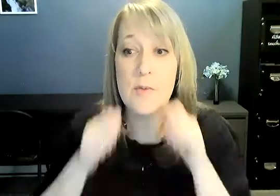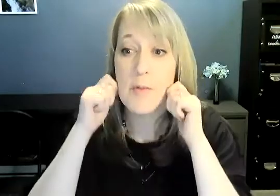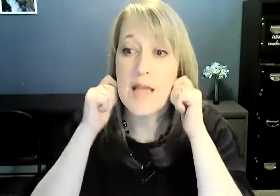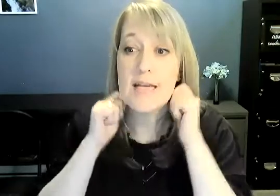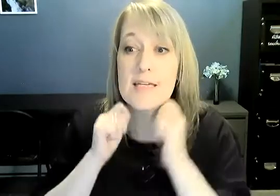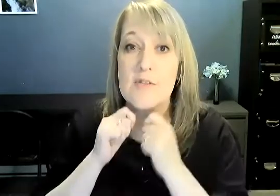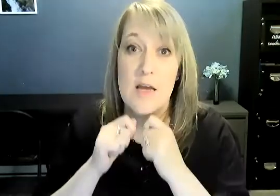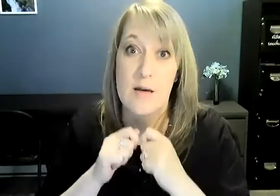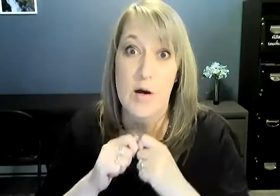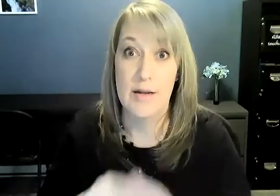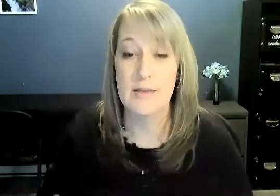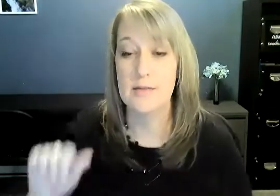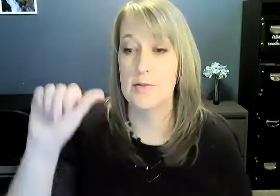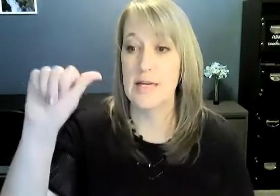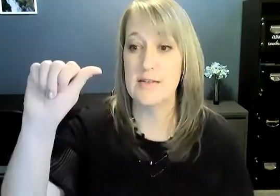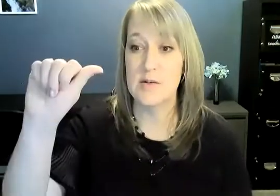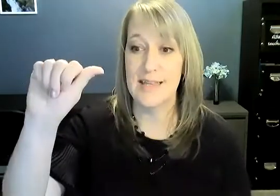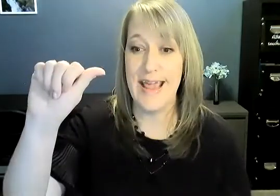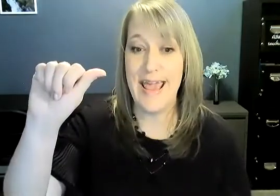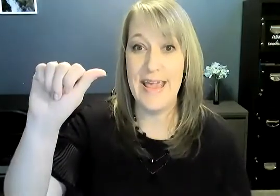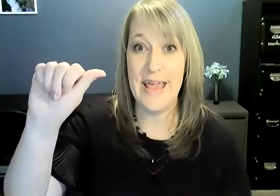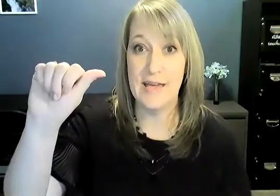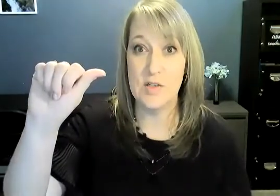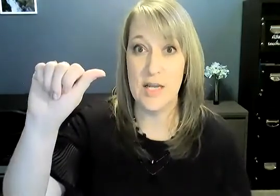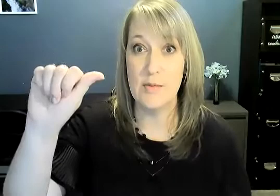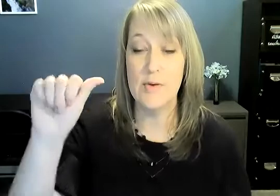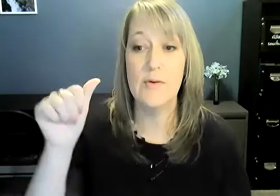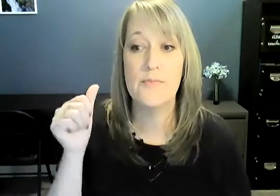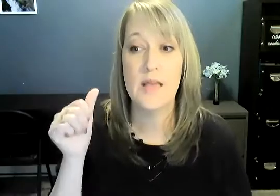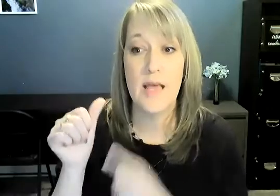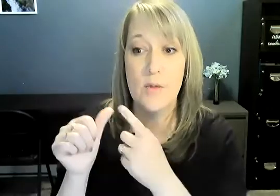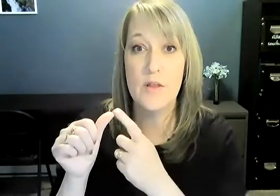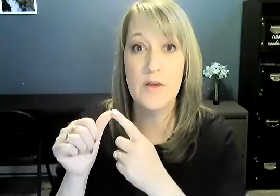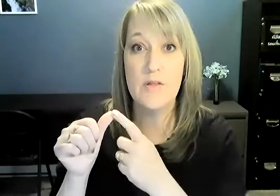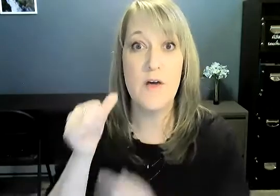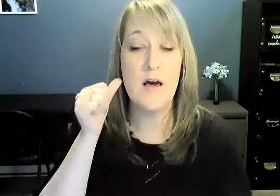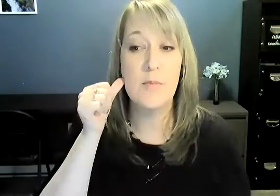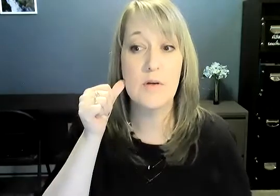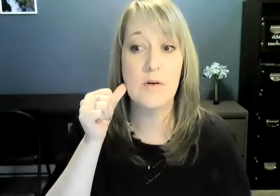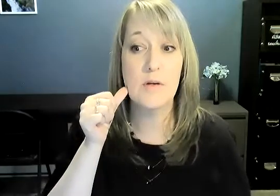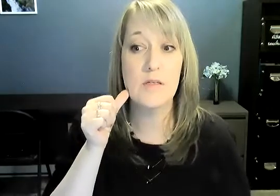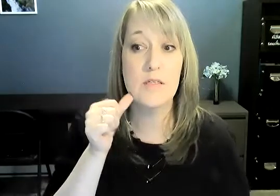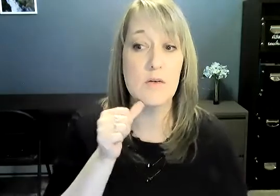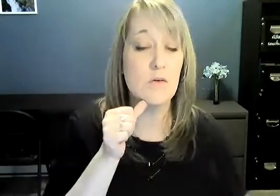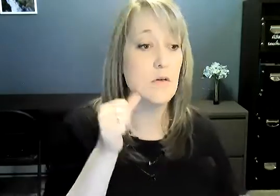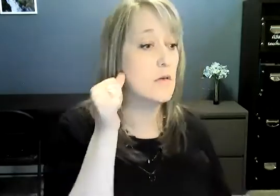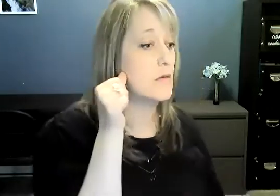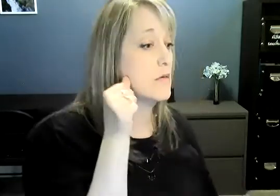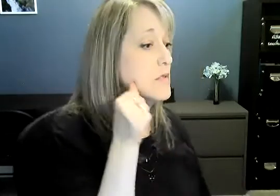from the idea of tying a bonnet. Okay, so it's an A hand shape. And with your thumb, you're going to just go